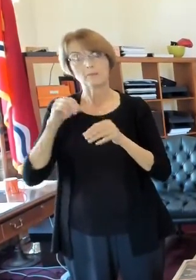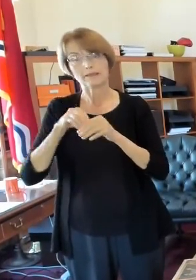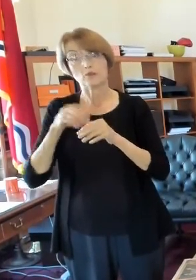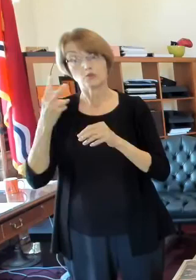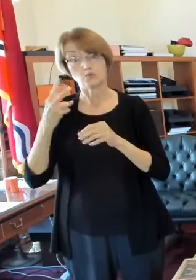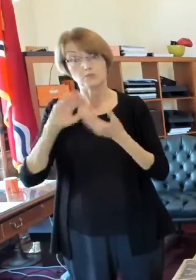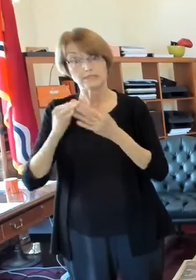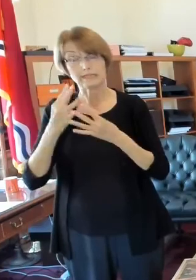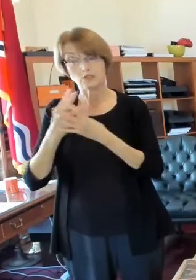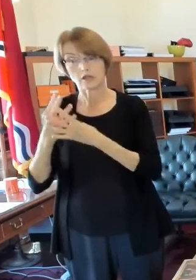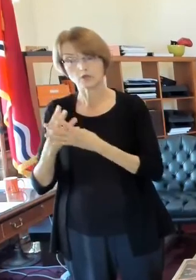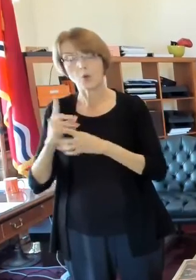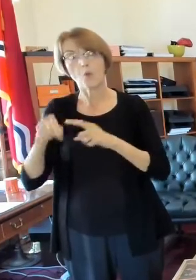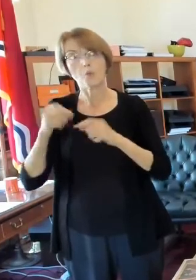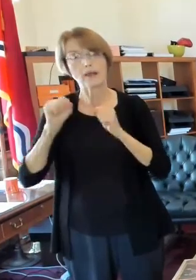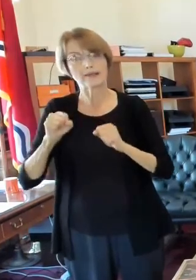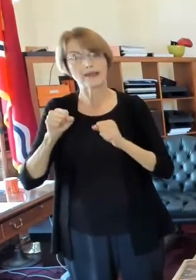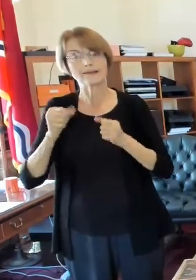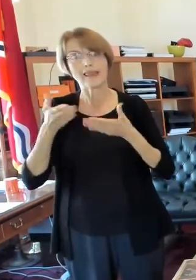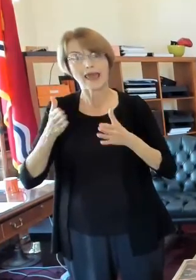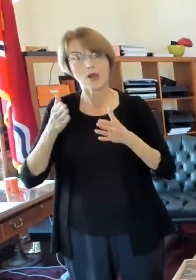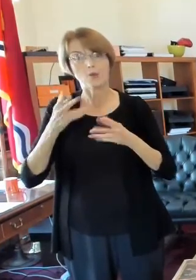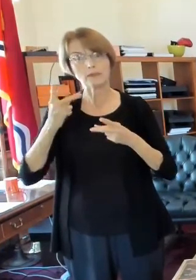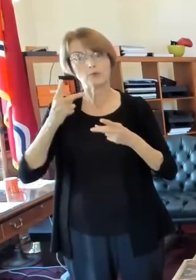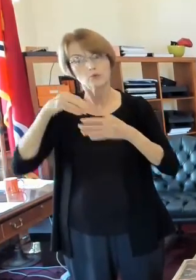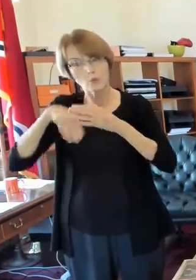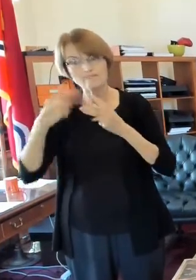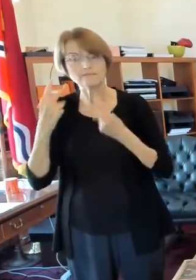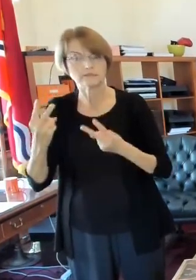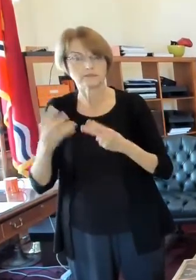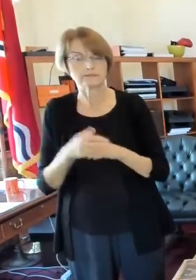jails. I don't know the answer to that.